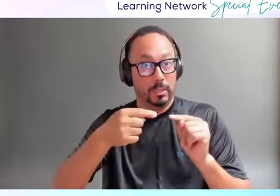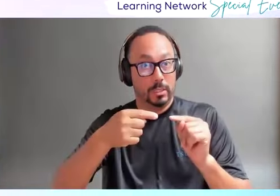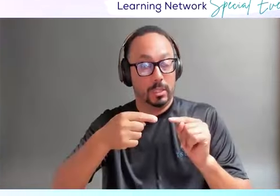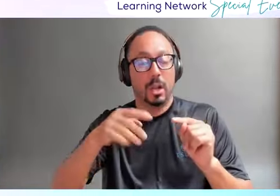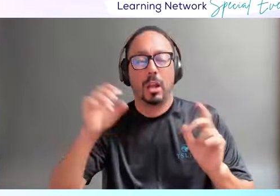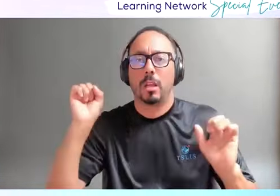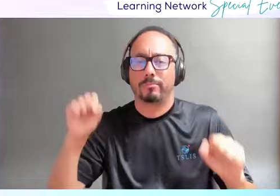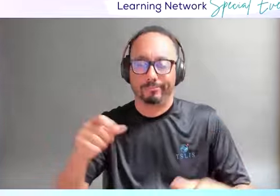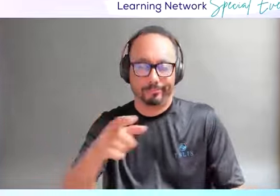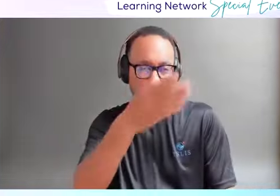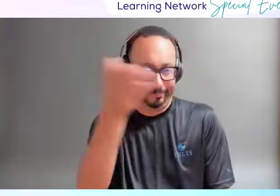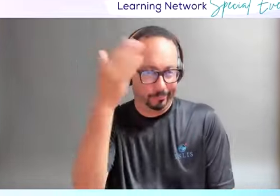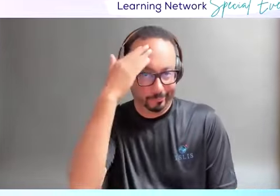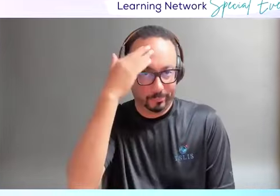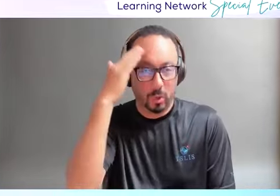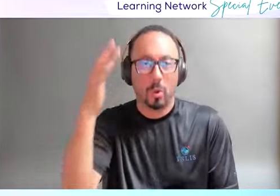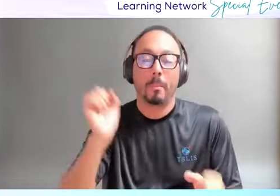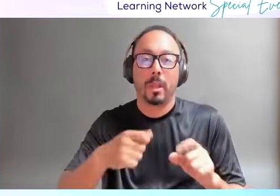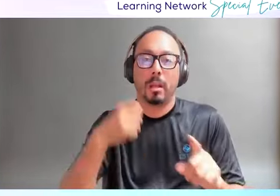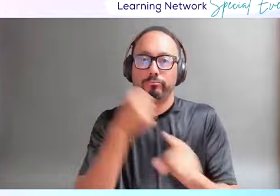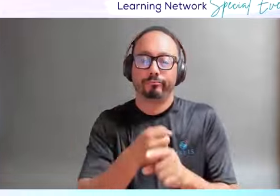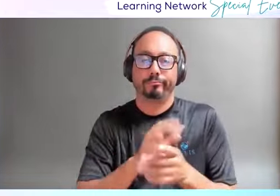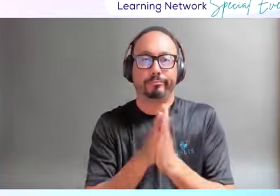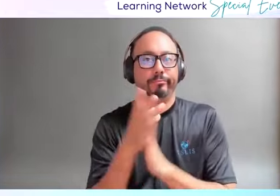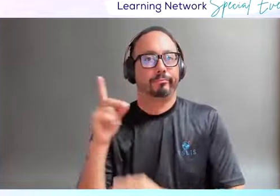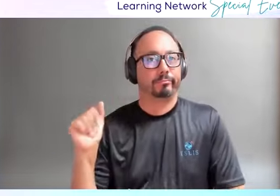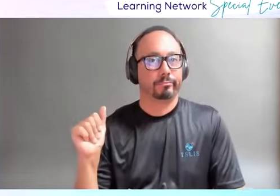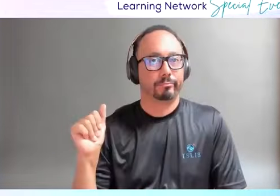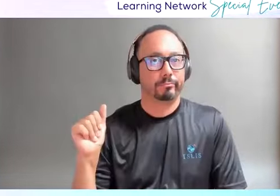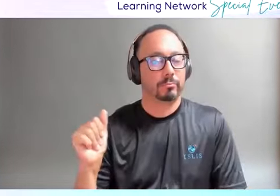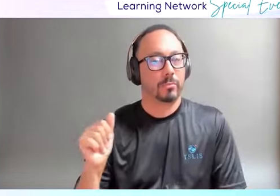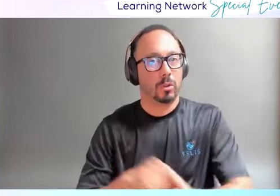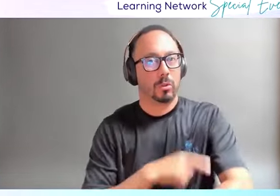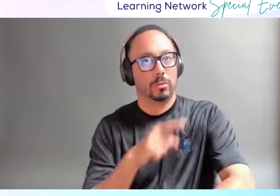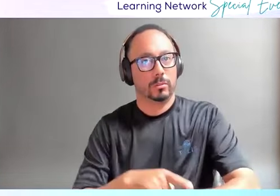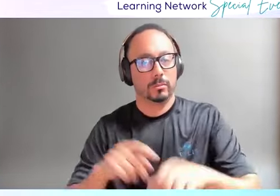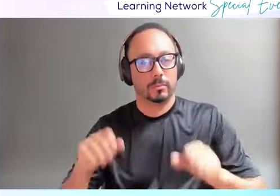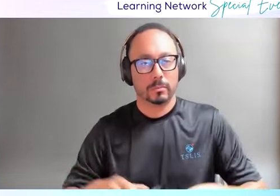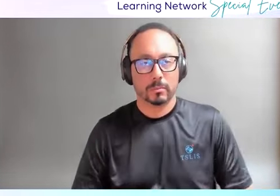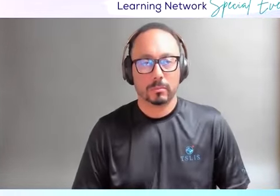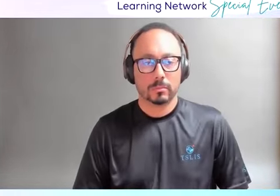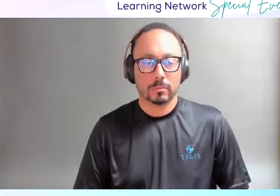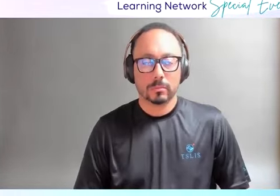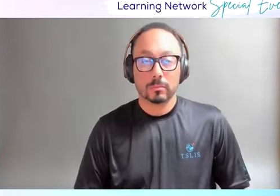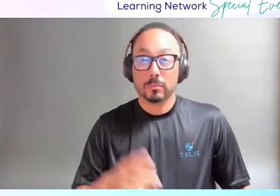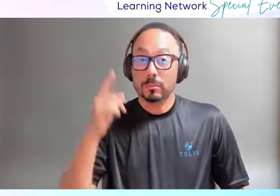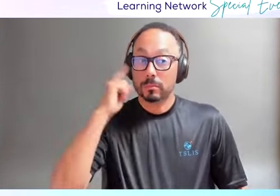long-term disabling effects. And, you know, I think the story is yet to be told about how much of traumatic